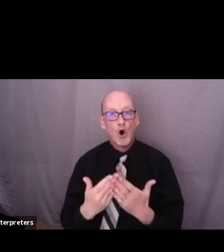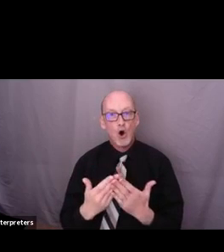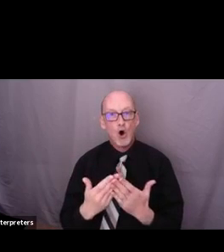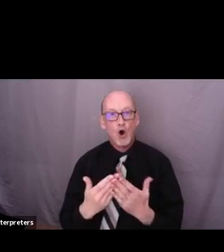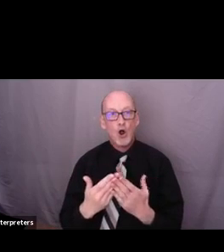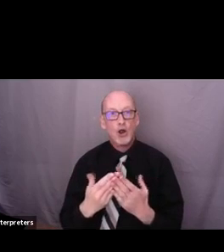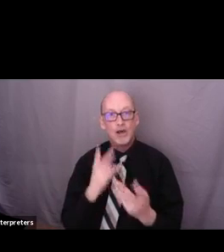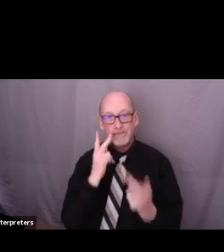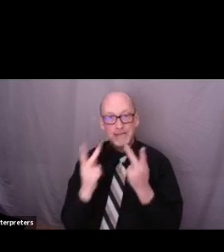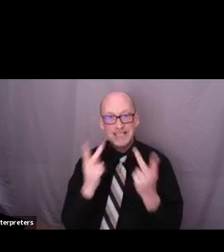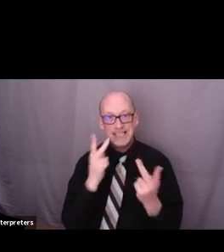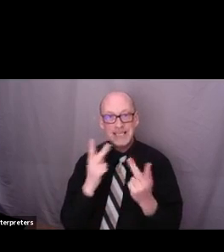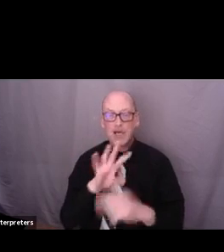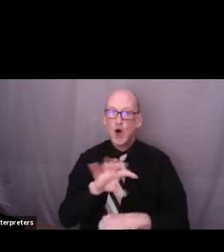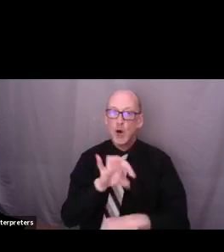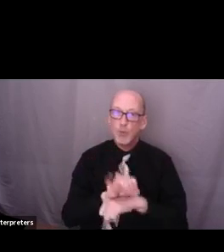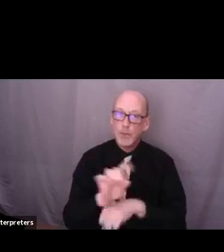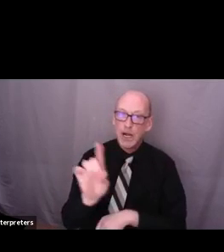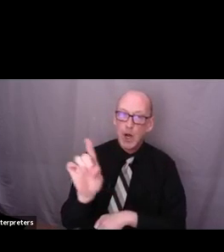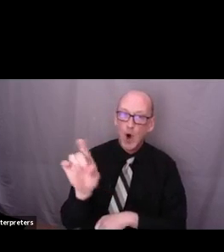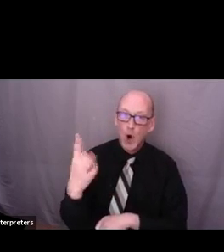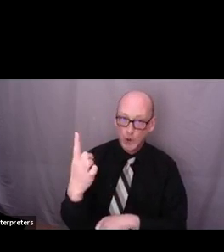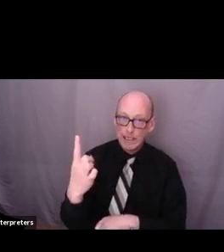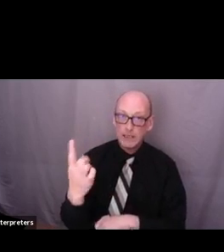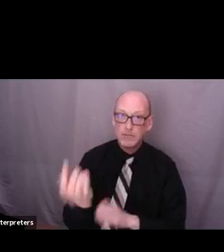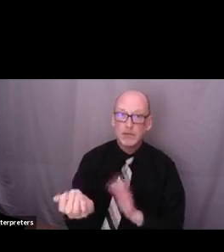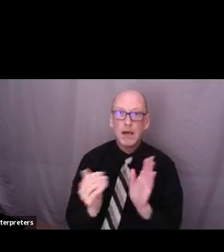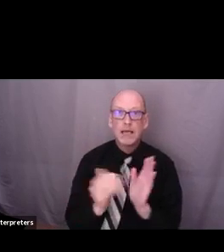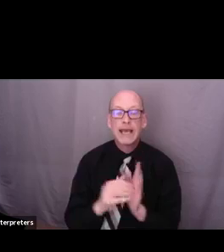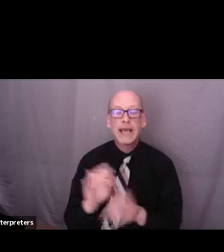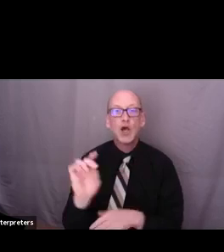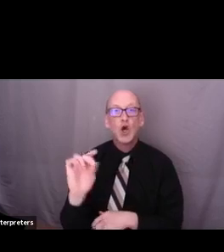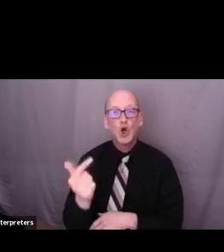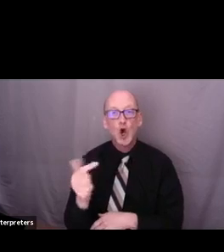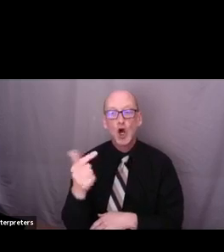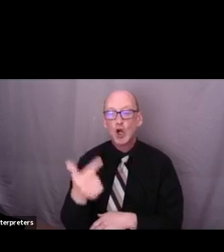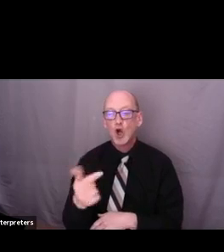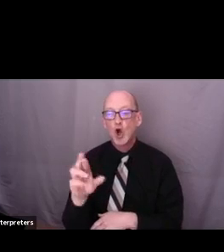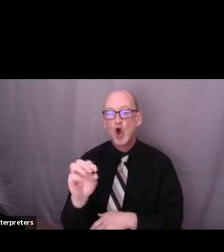visits must be by appointment only. So again, dog groomers may open up at